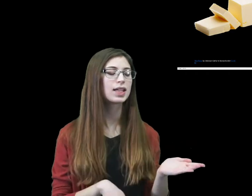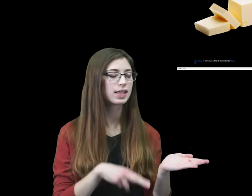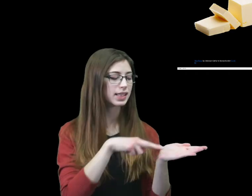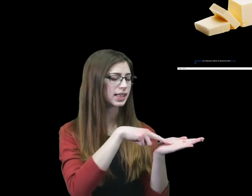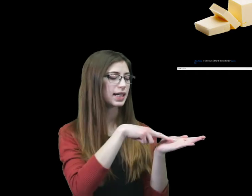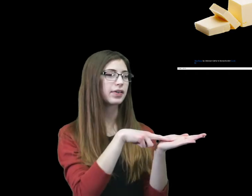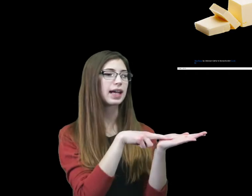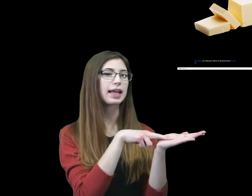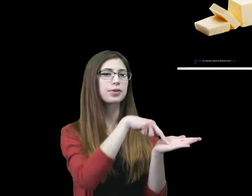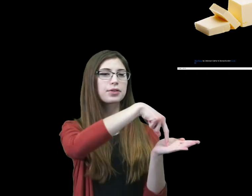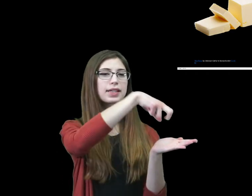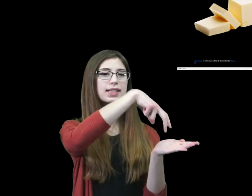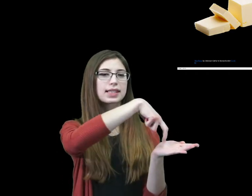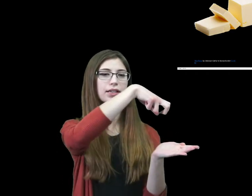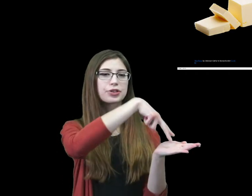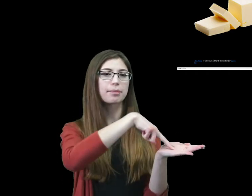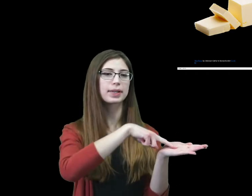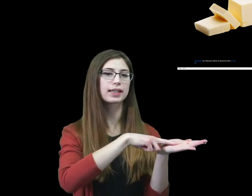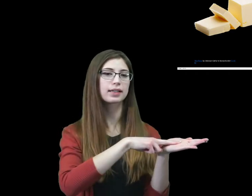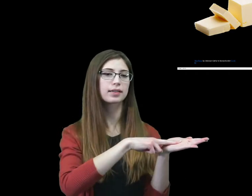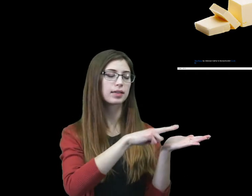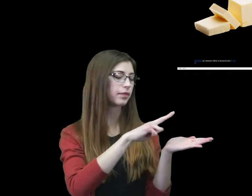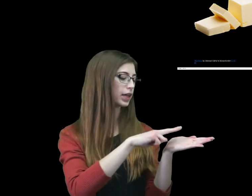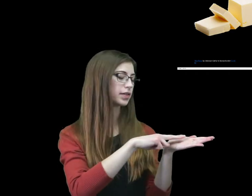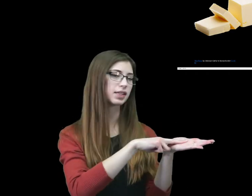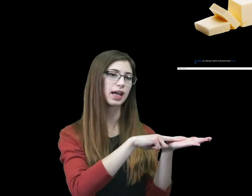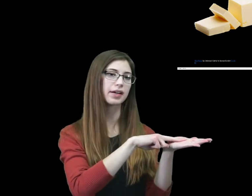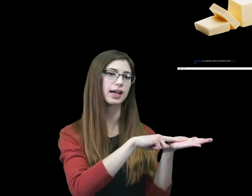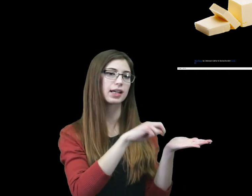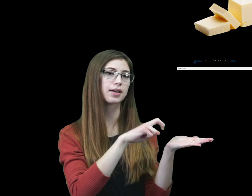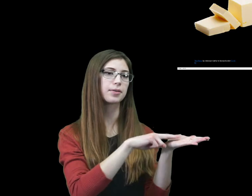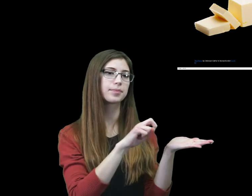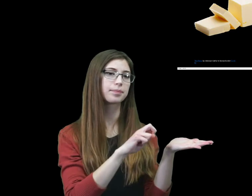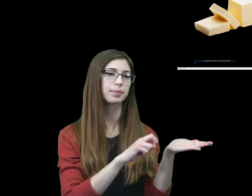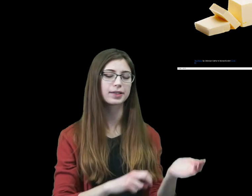This is kind of at an angle. This is like jumping, fingers together at an angle. Butter.